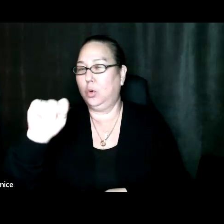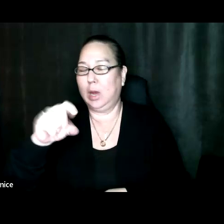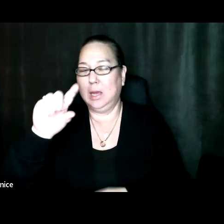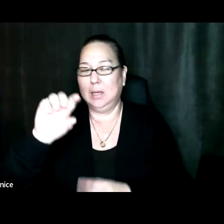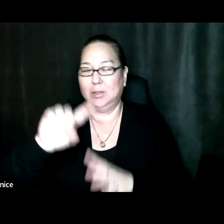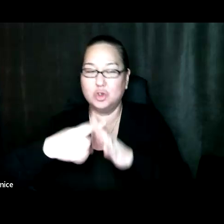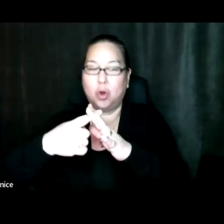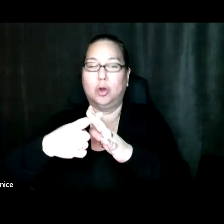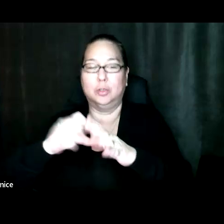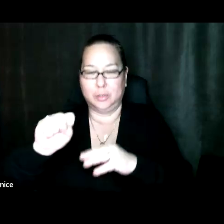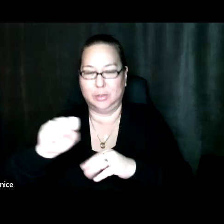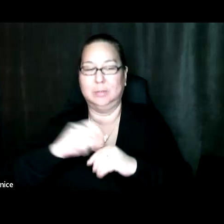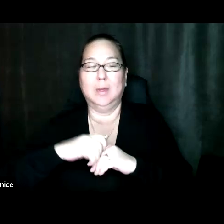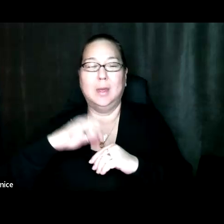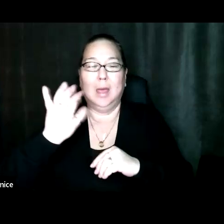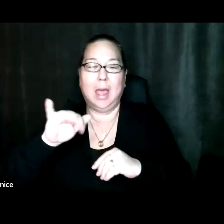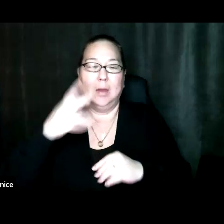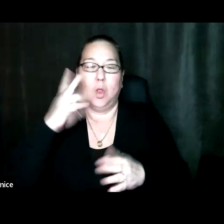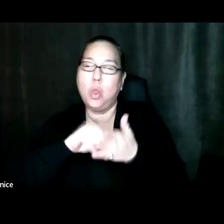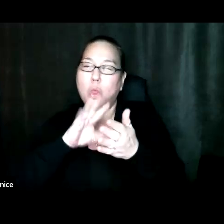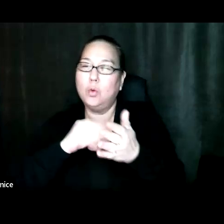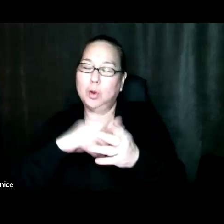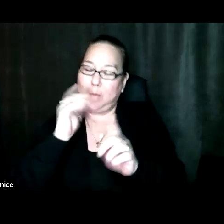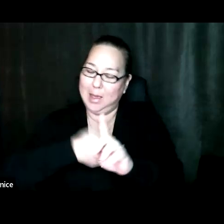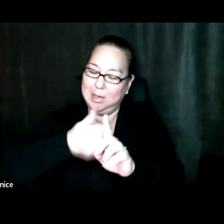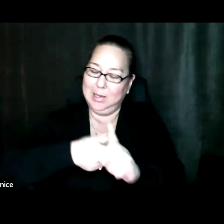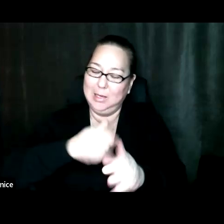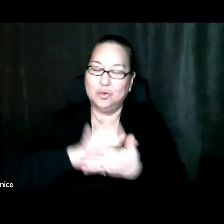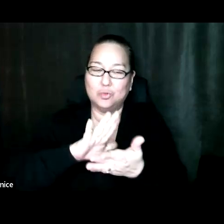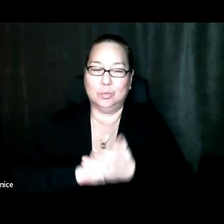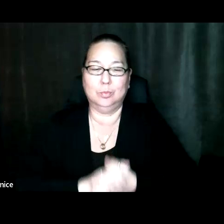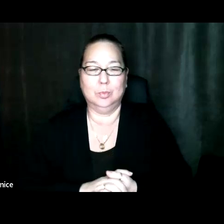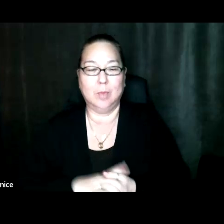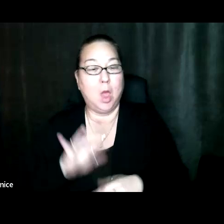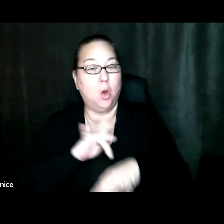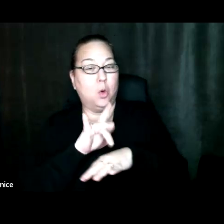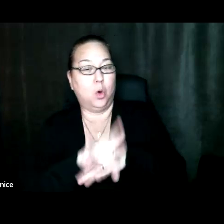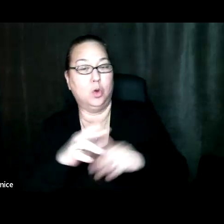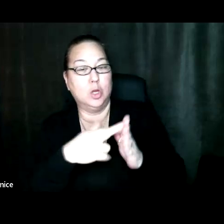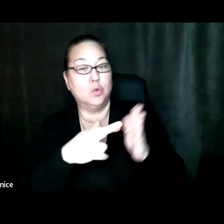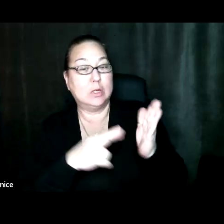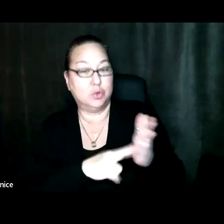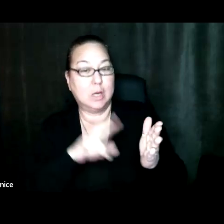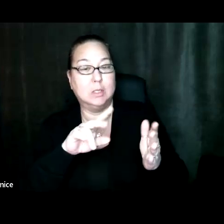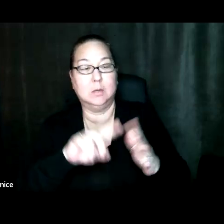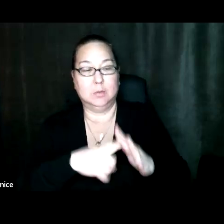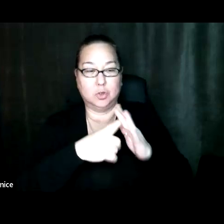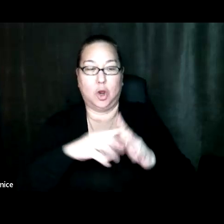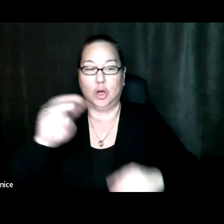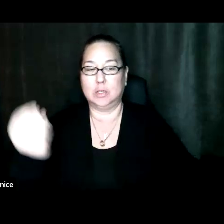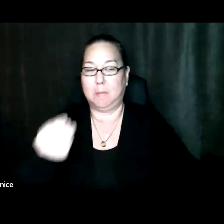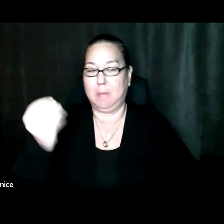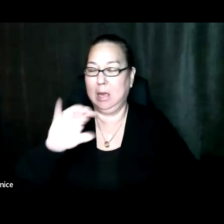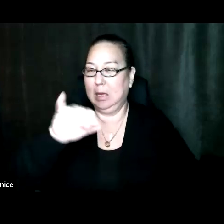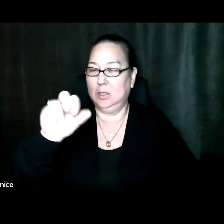school quality framework tiers. Priority registration begins on Monday, January 6th for students entering